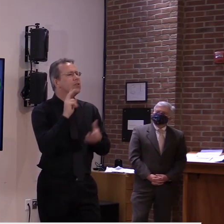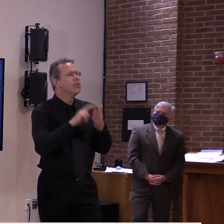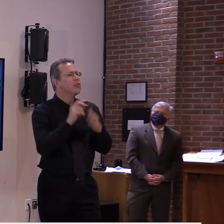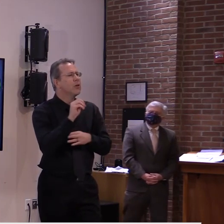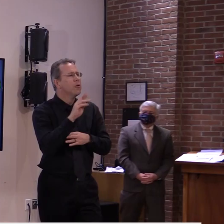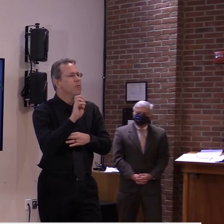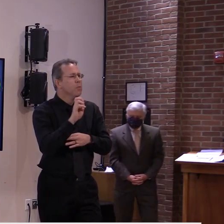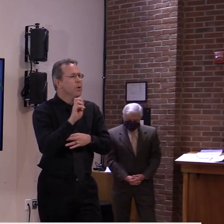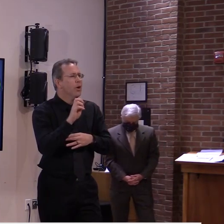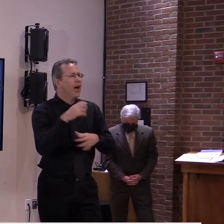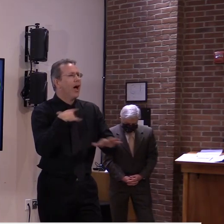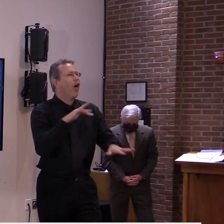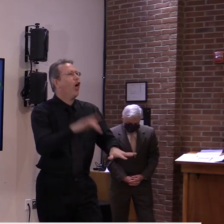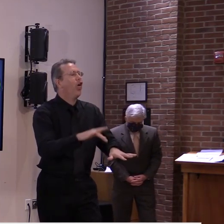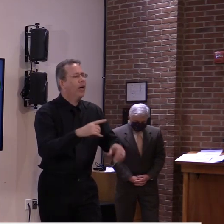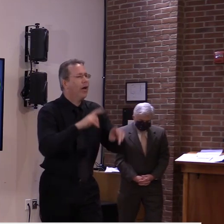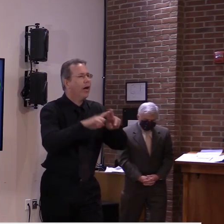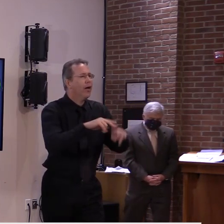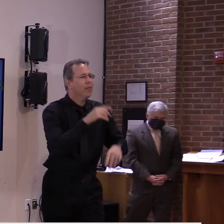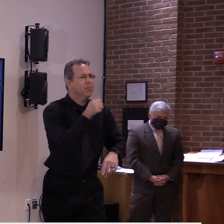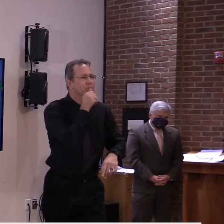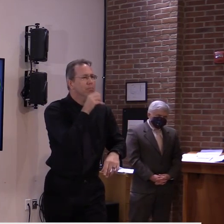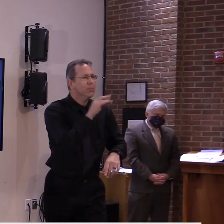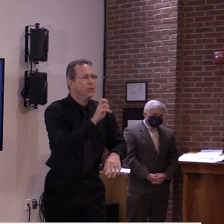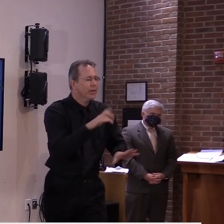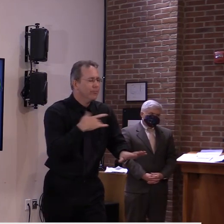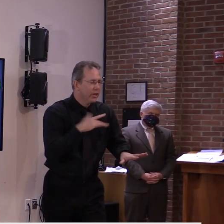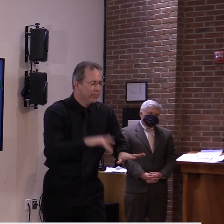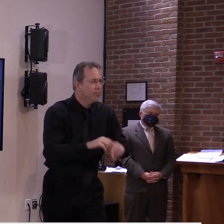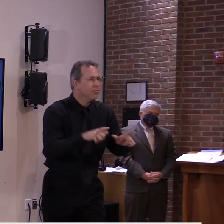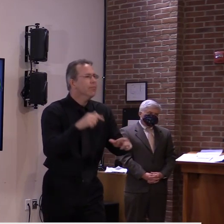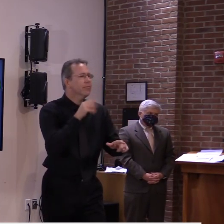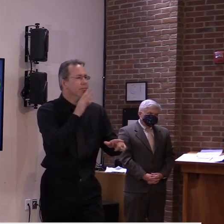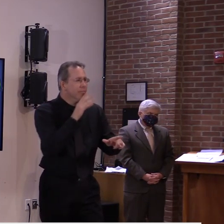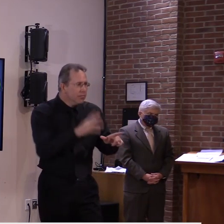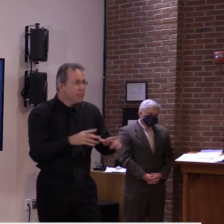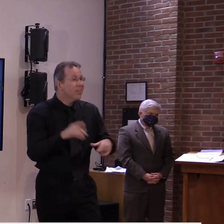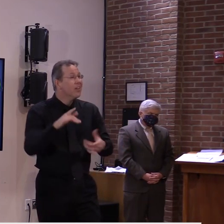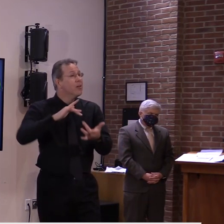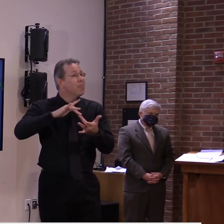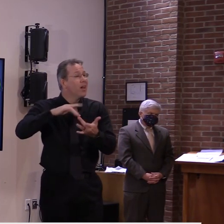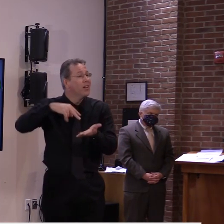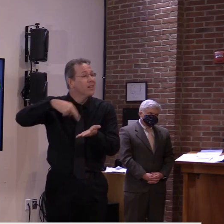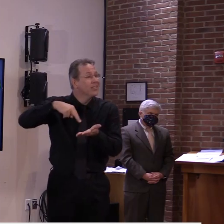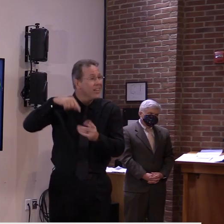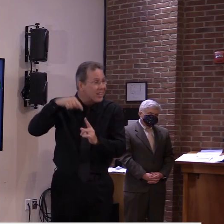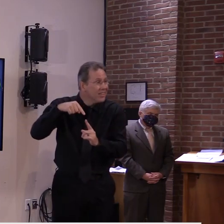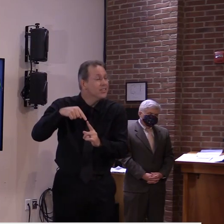Hello? I can hear you, Lisa. I'm not sure that Secretary Moore... I'm sorry.